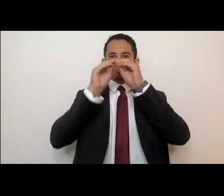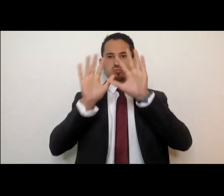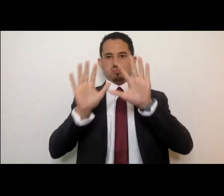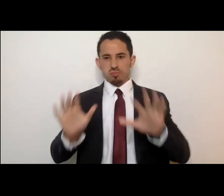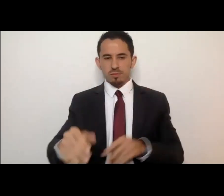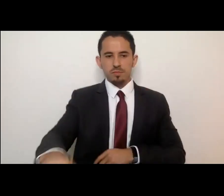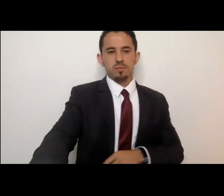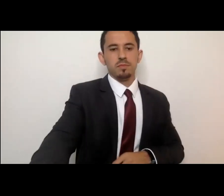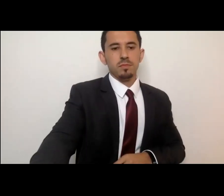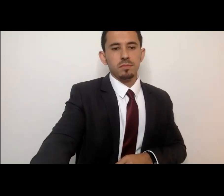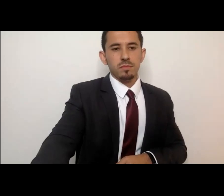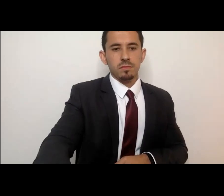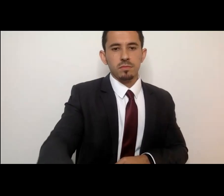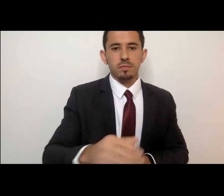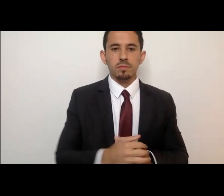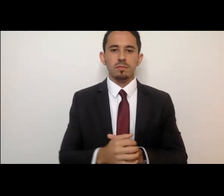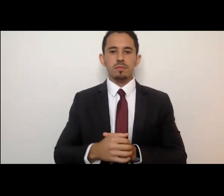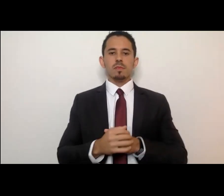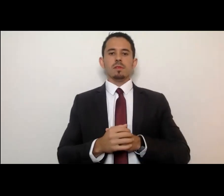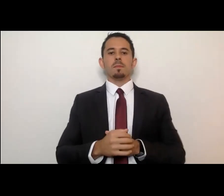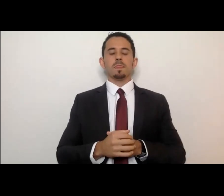in Canada, and the concern is that it's been spreading.